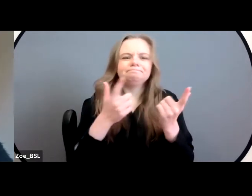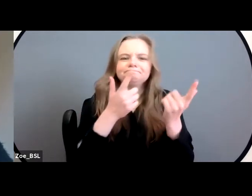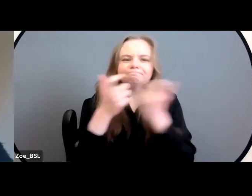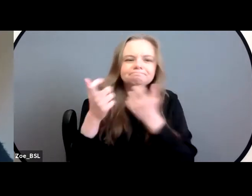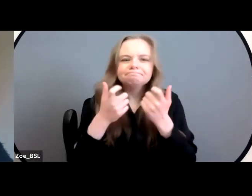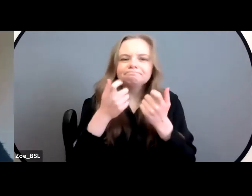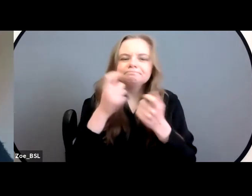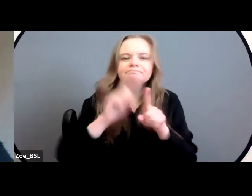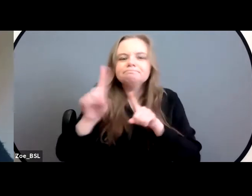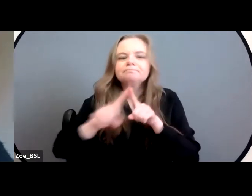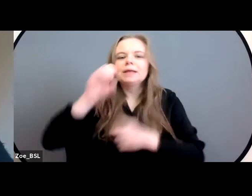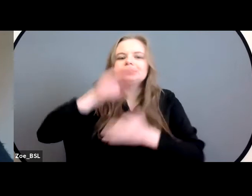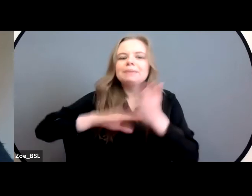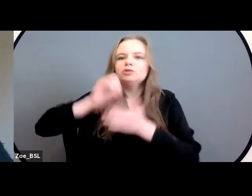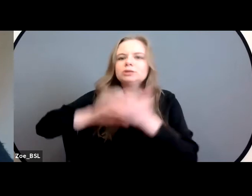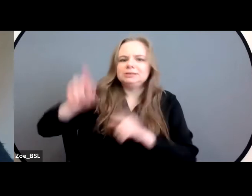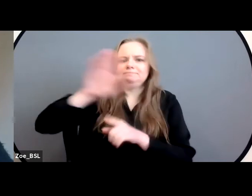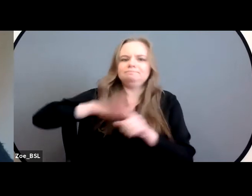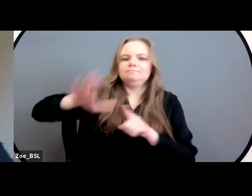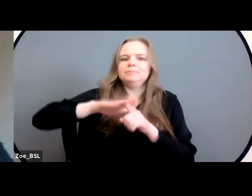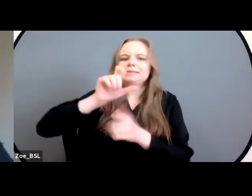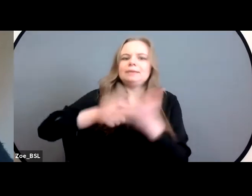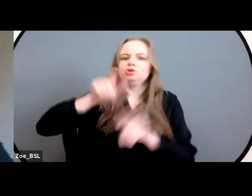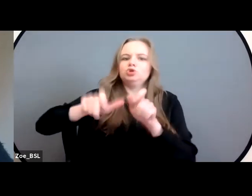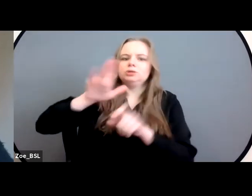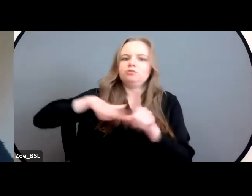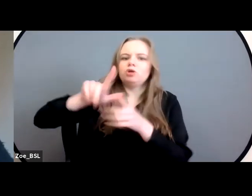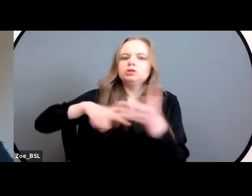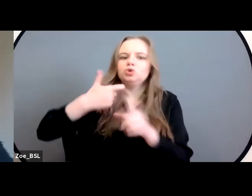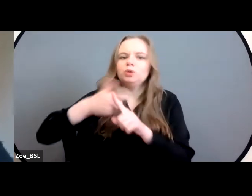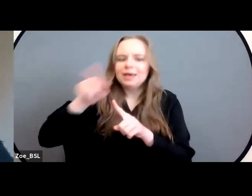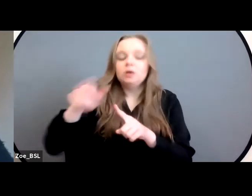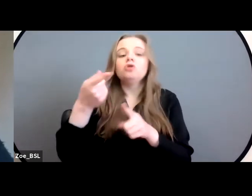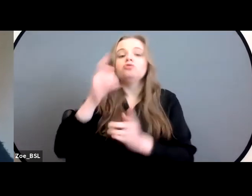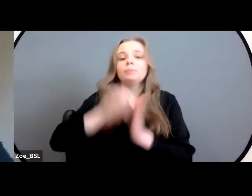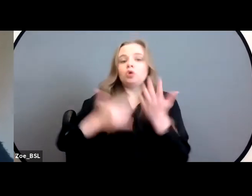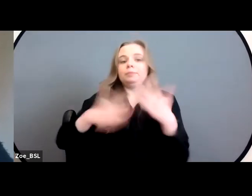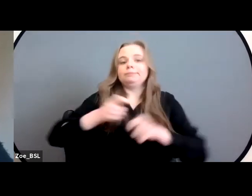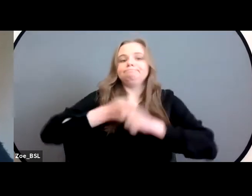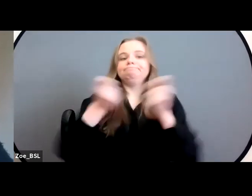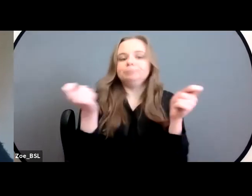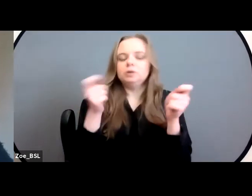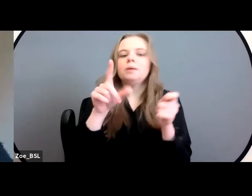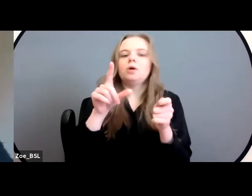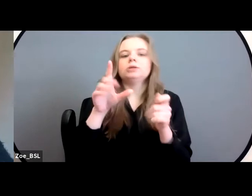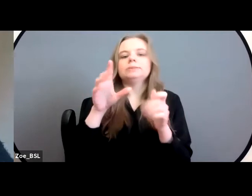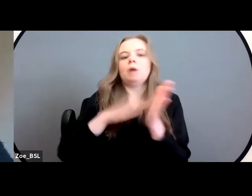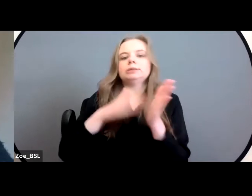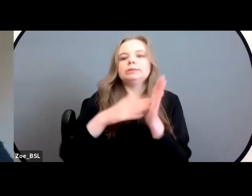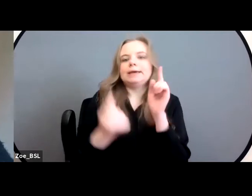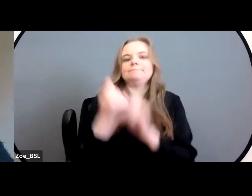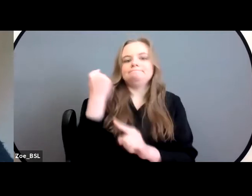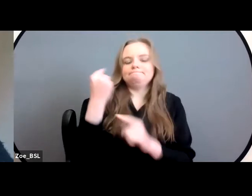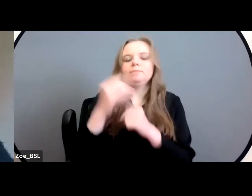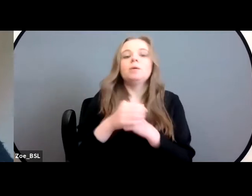students across the UK. And the report itself was launched on Monday by the GDI Hub and the Snowdon Trust.